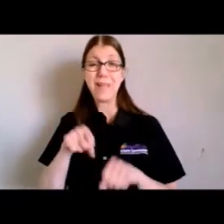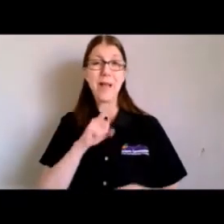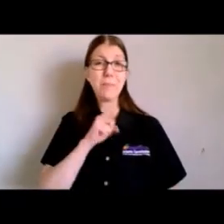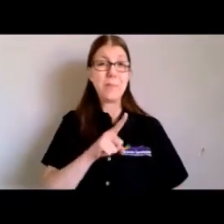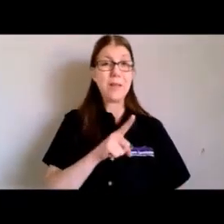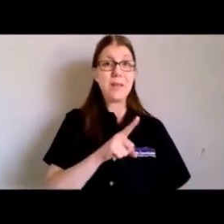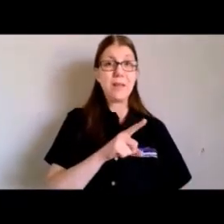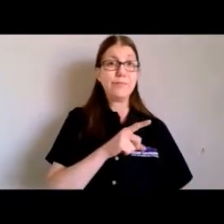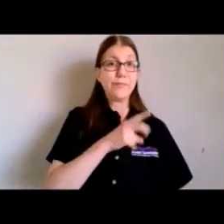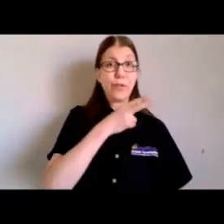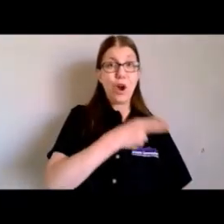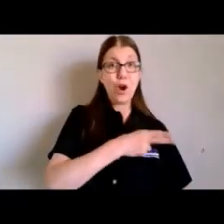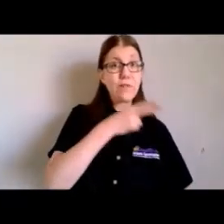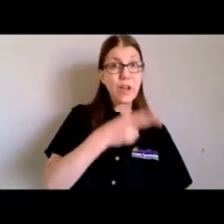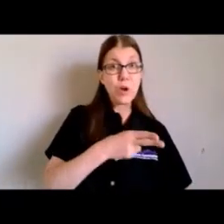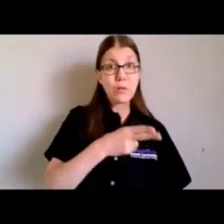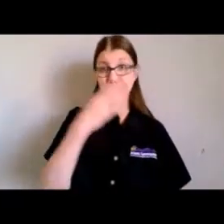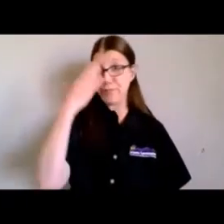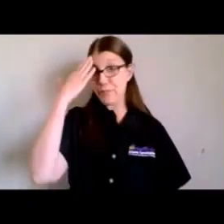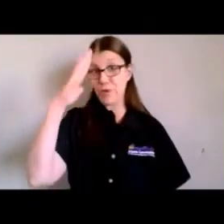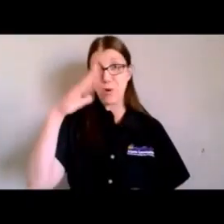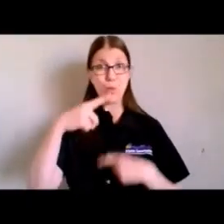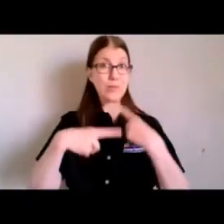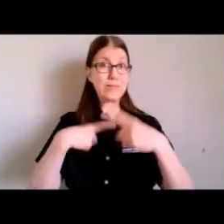Individuals with combined vision and hearing loss